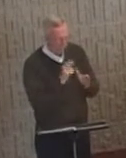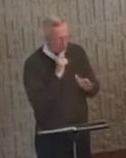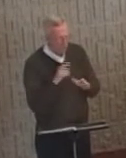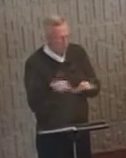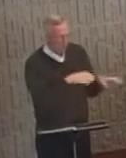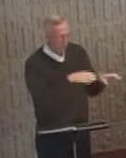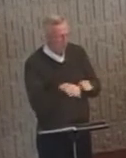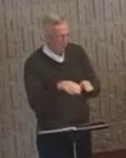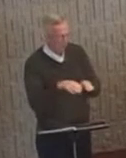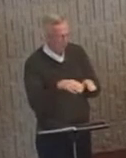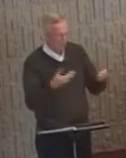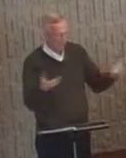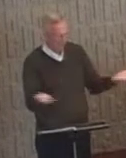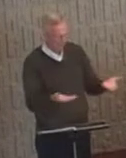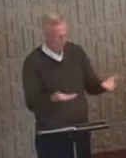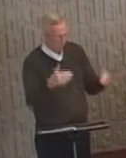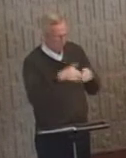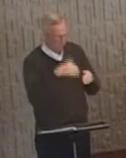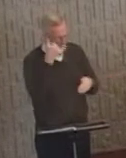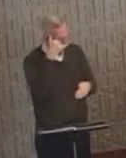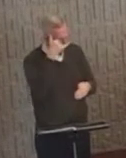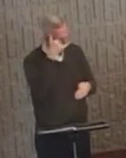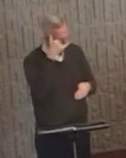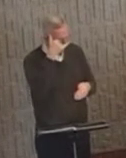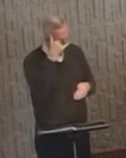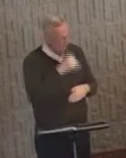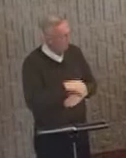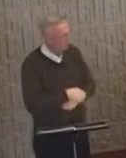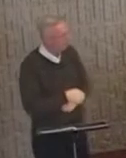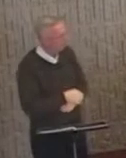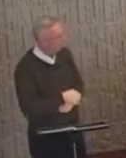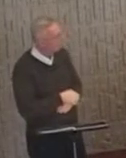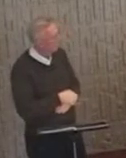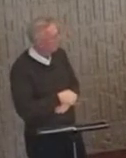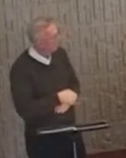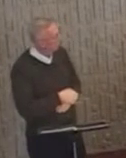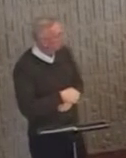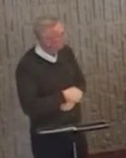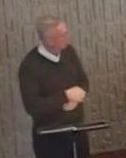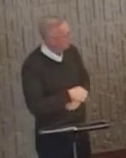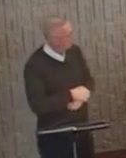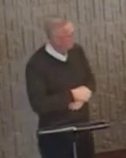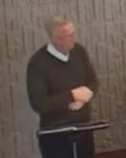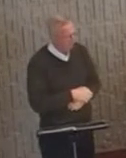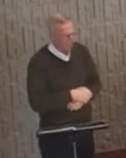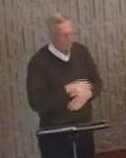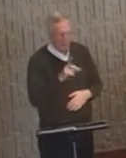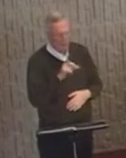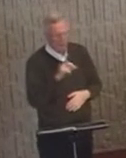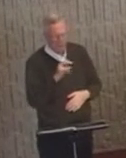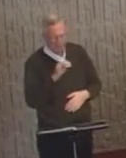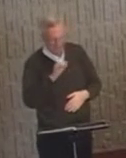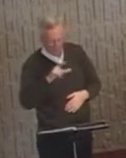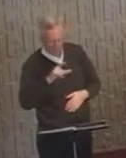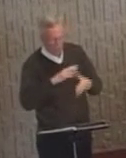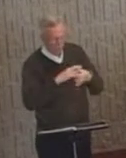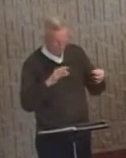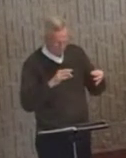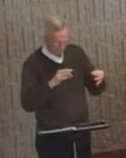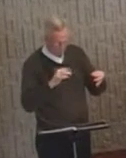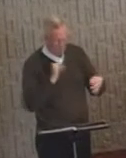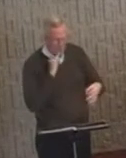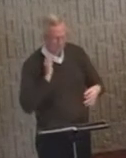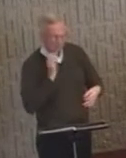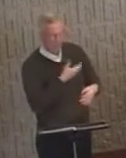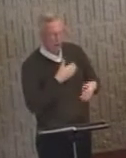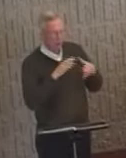So Zacchaeus' story is also Darnielle's story. And it's also our story, challenging us